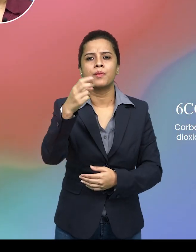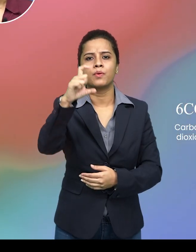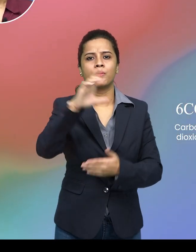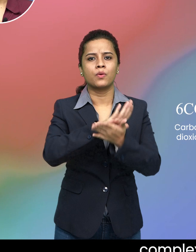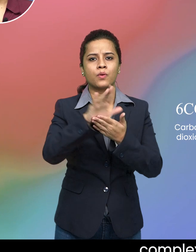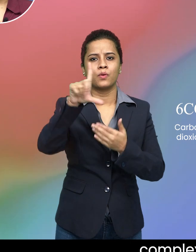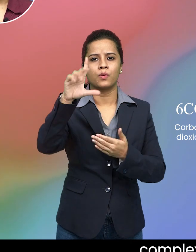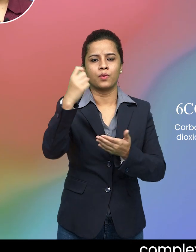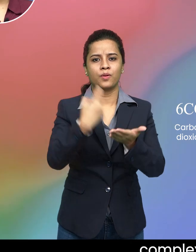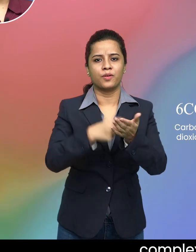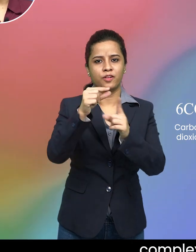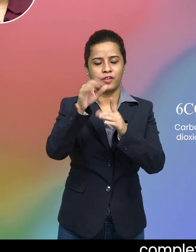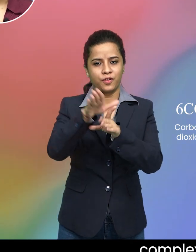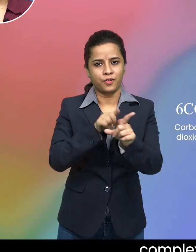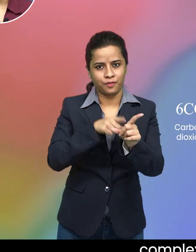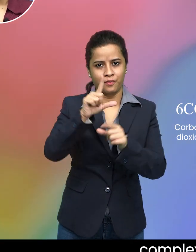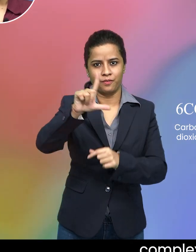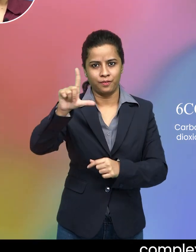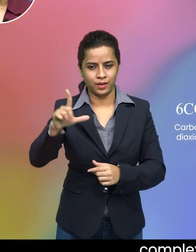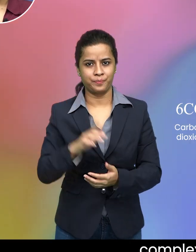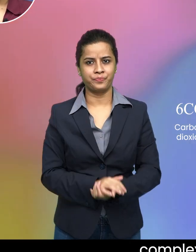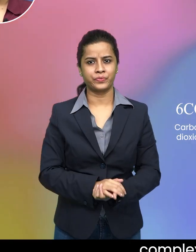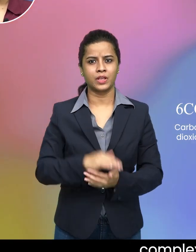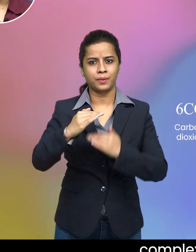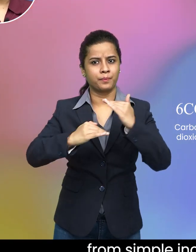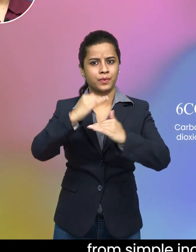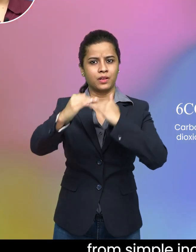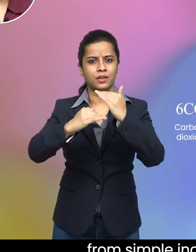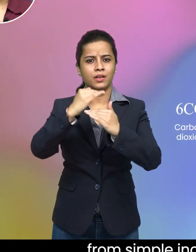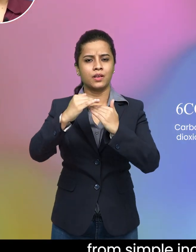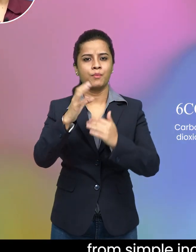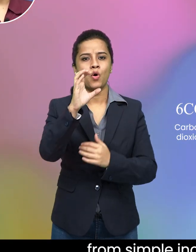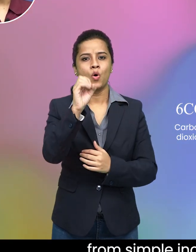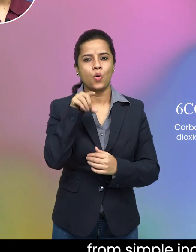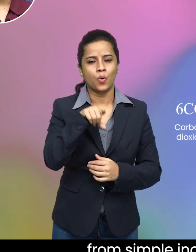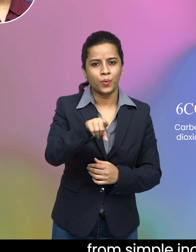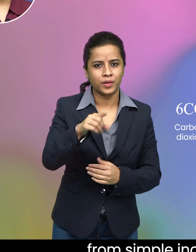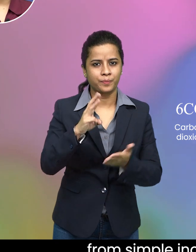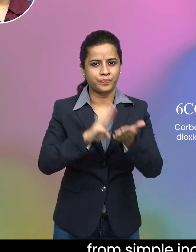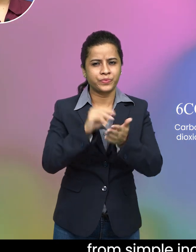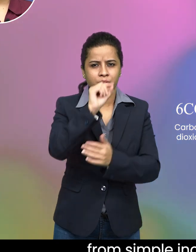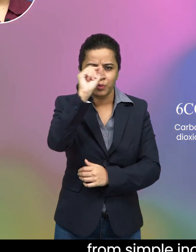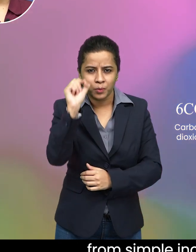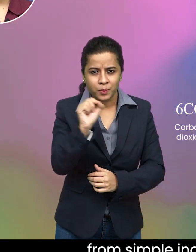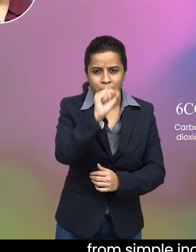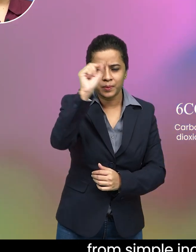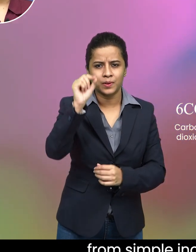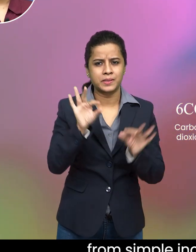build up complex organic molecules from simple inorganic